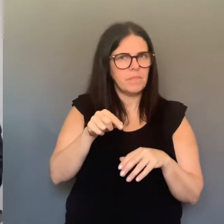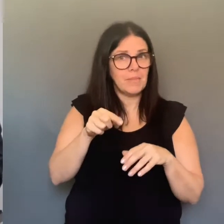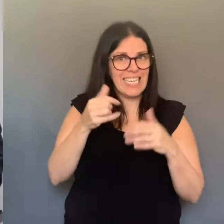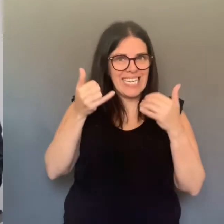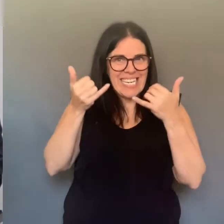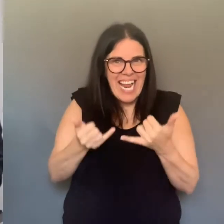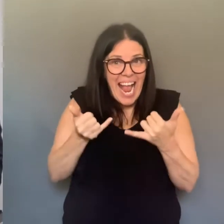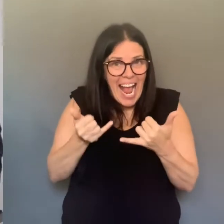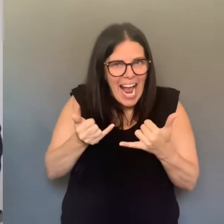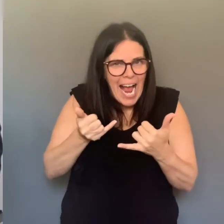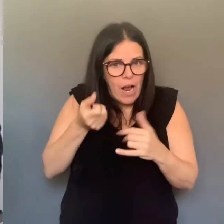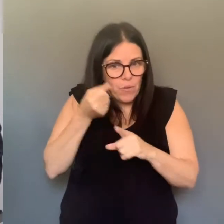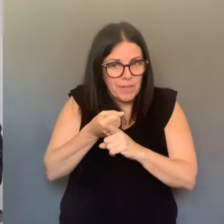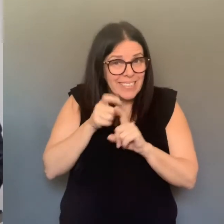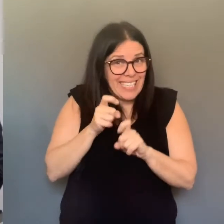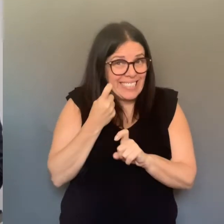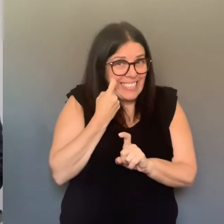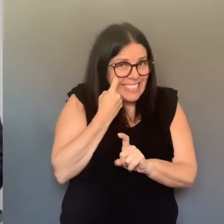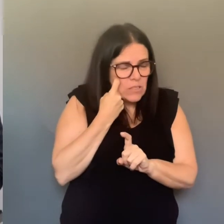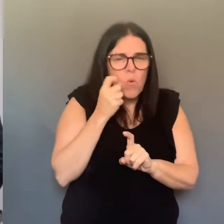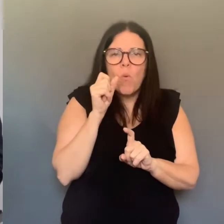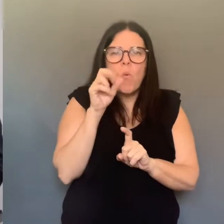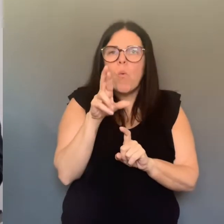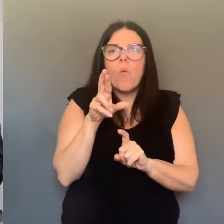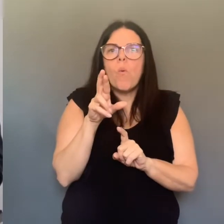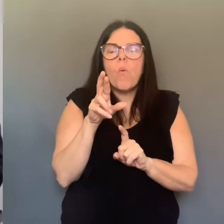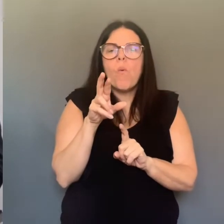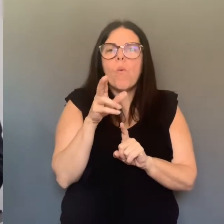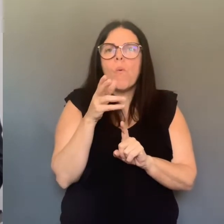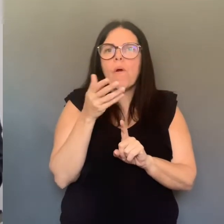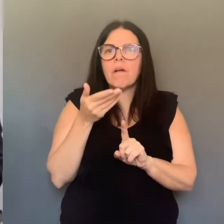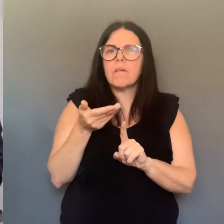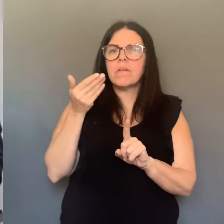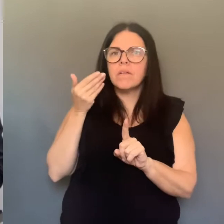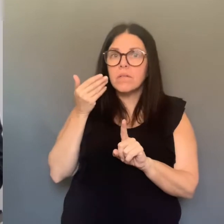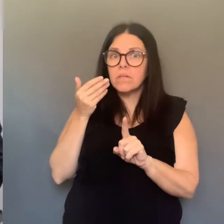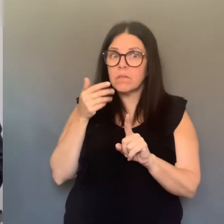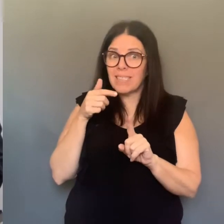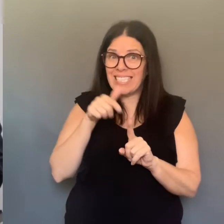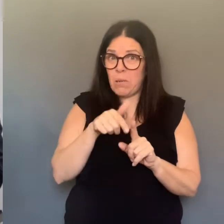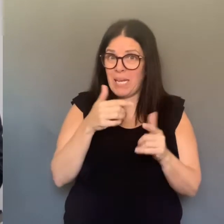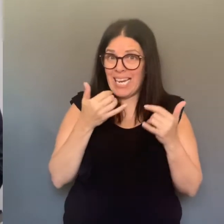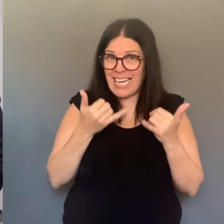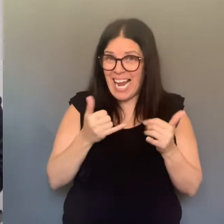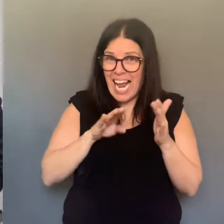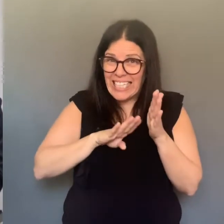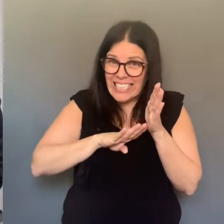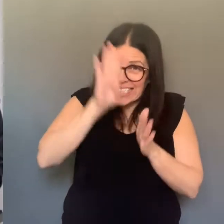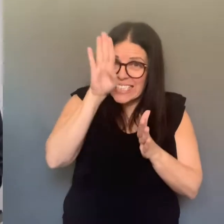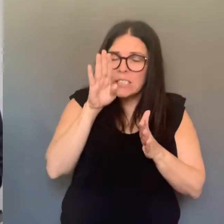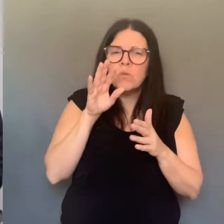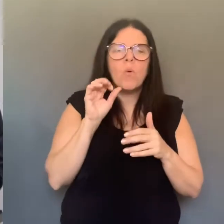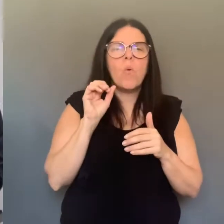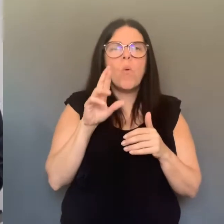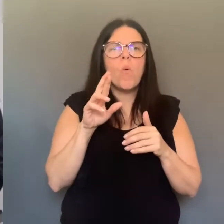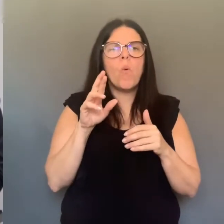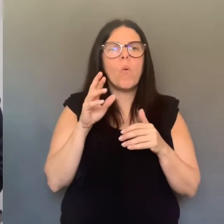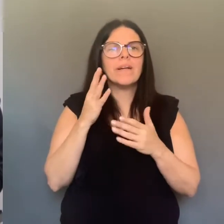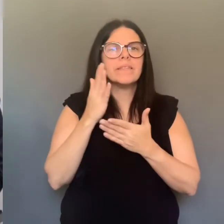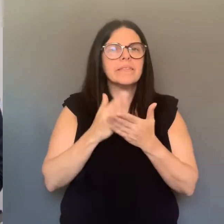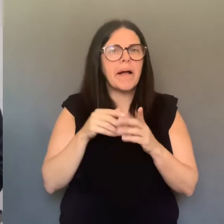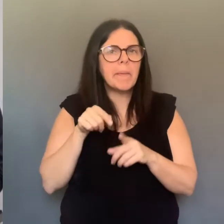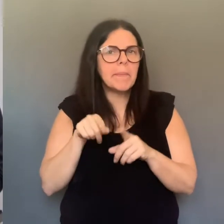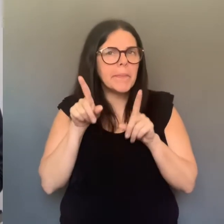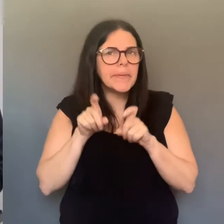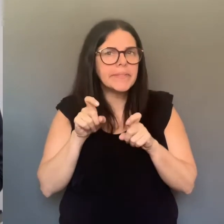probably share some of those details tomorrow, because that was the question that was in my mind as well, that what is happening right now, and is